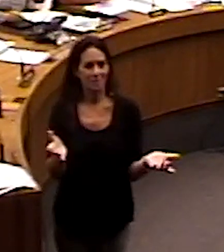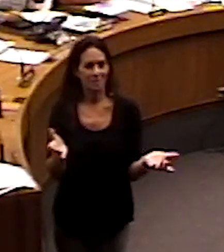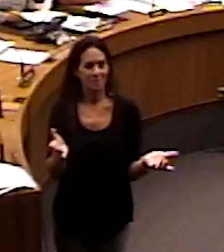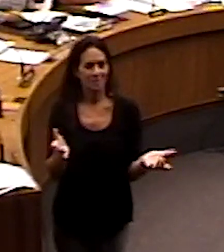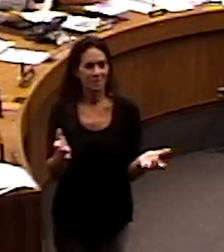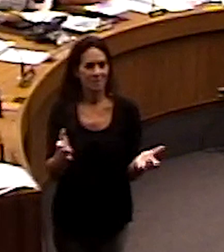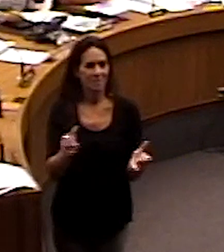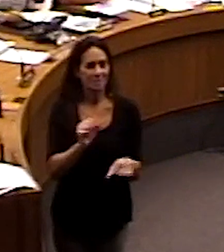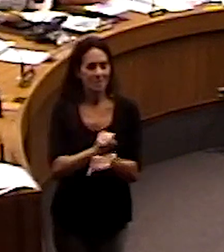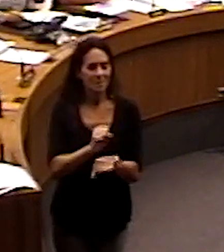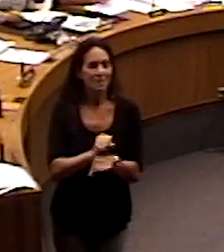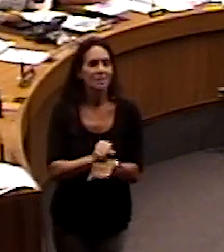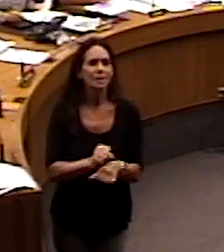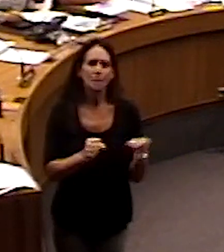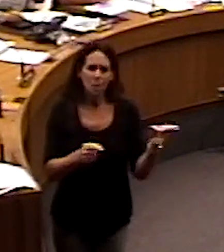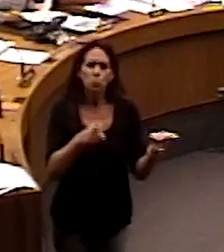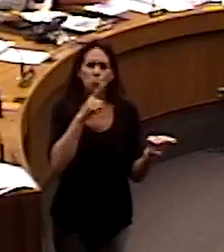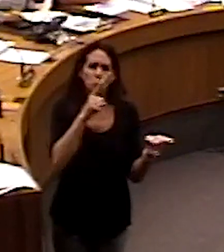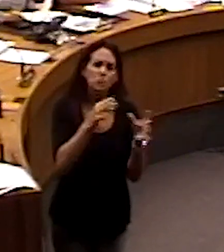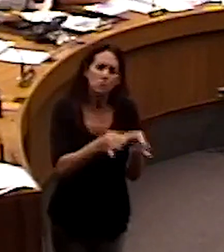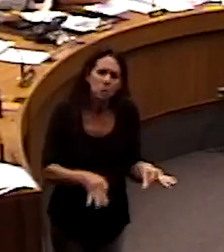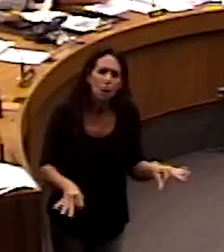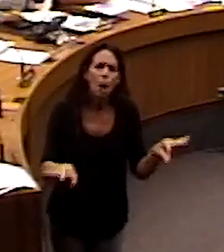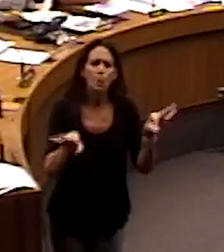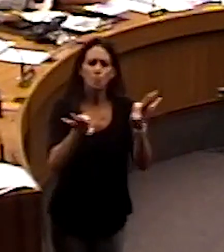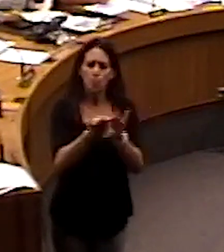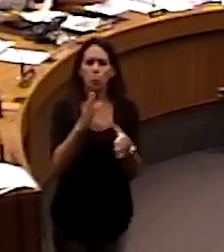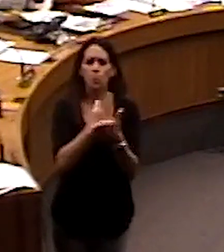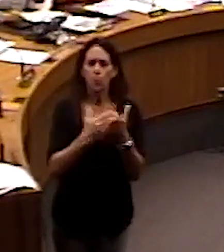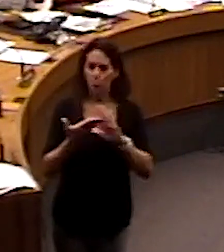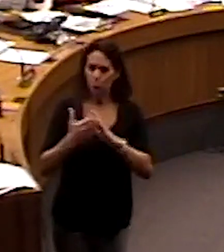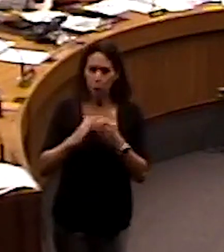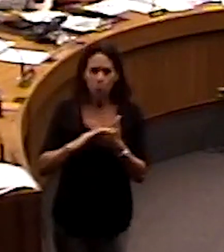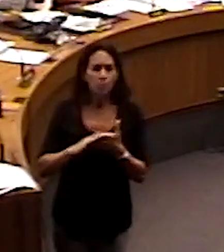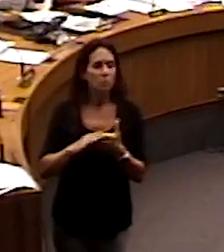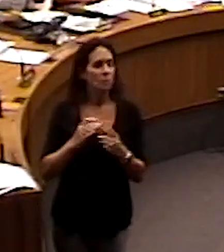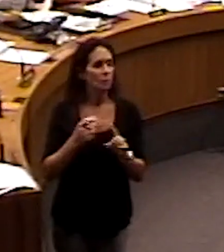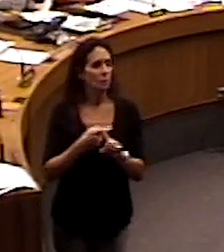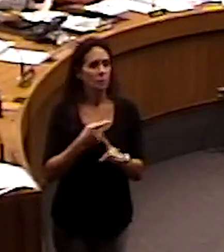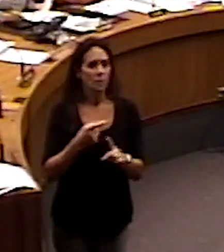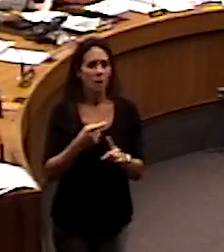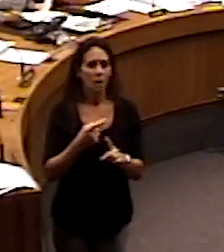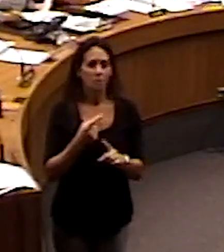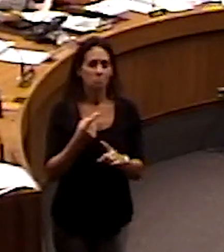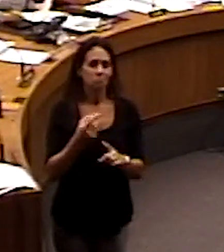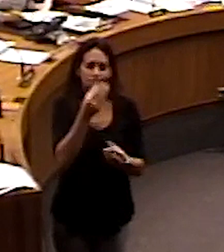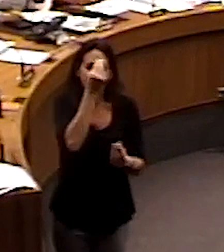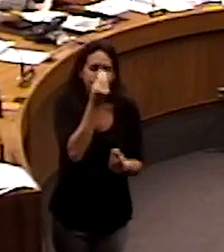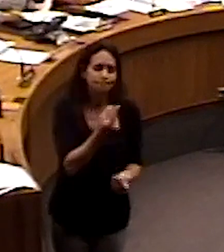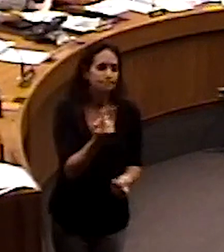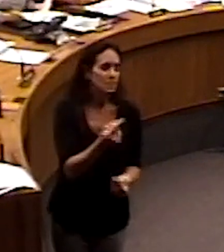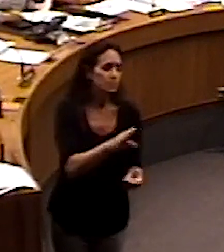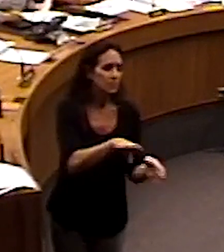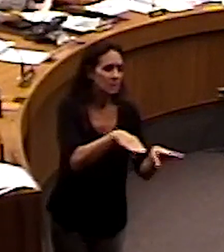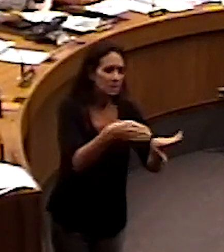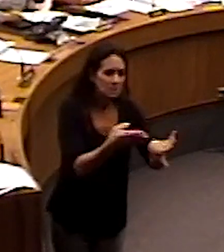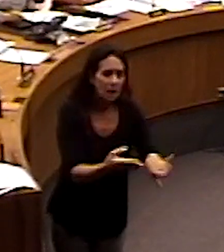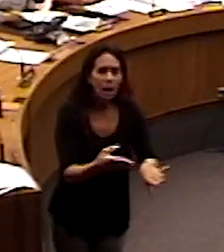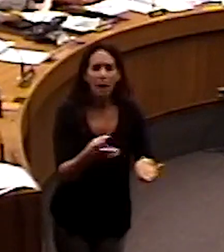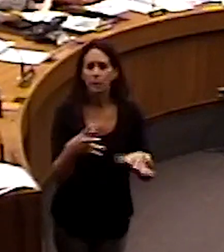important function in the community when we have to do anything from like a death notification or some type of traumatic